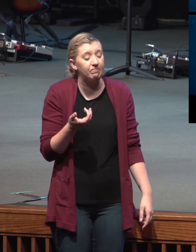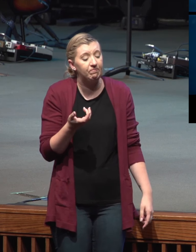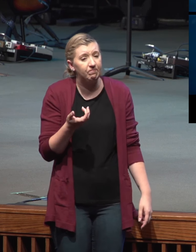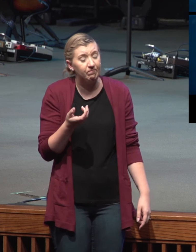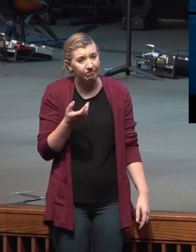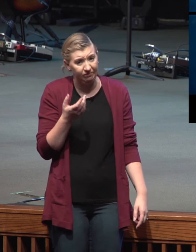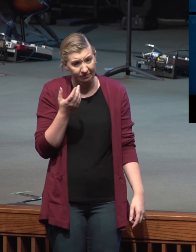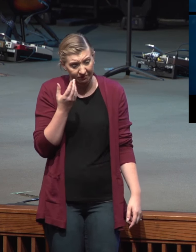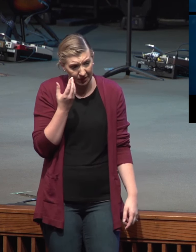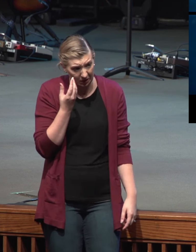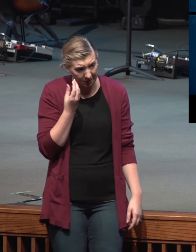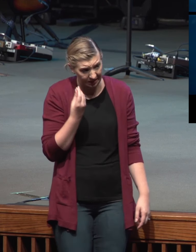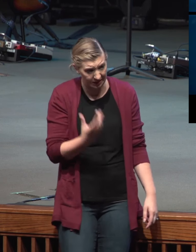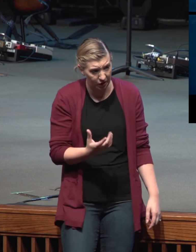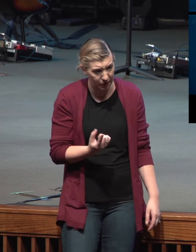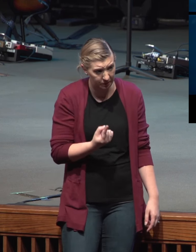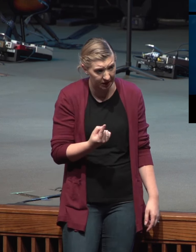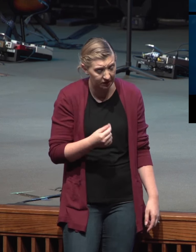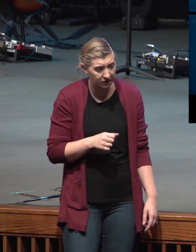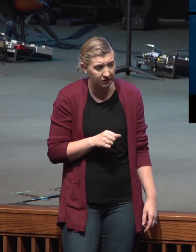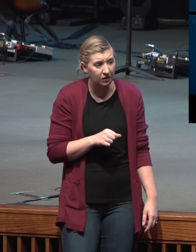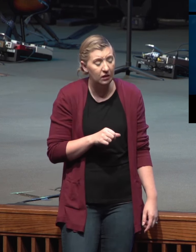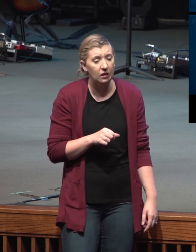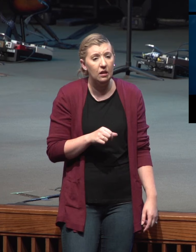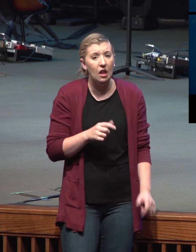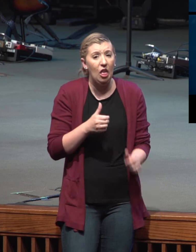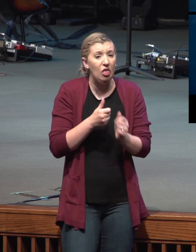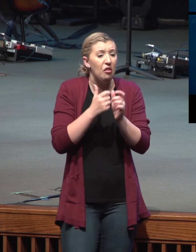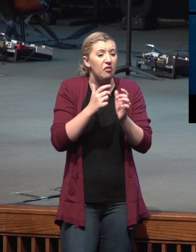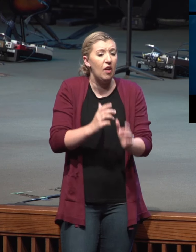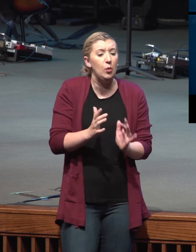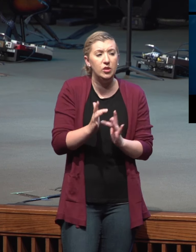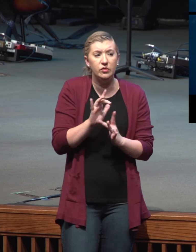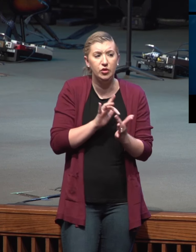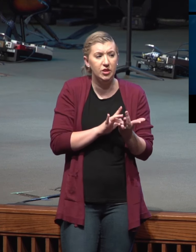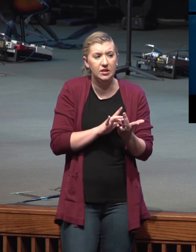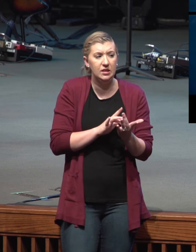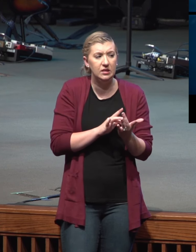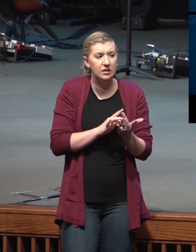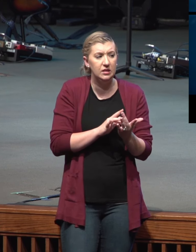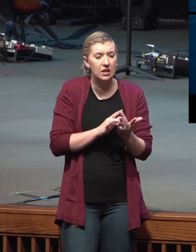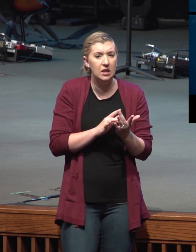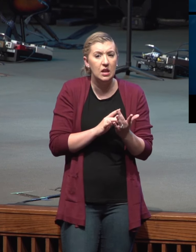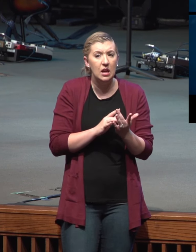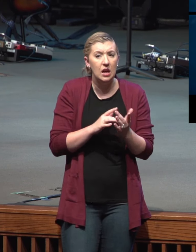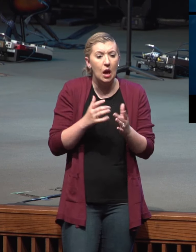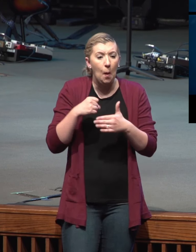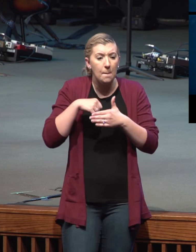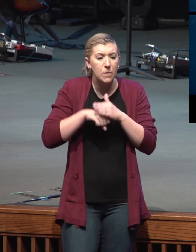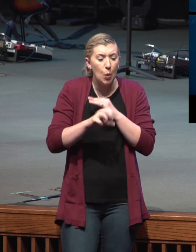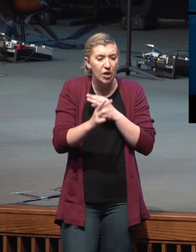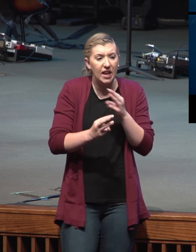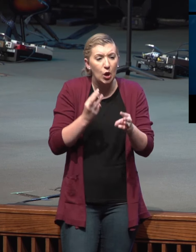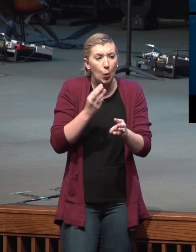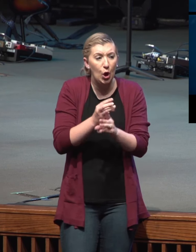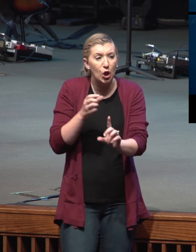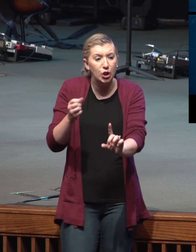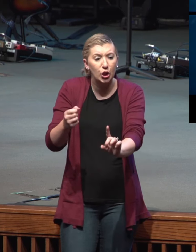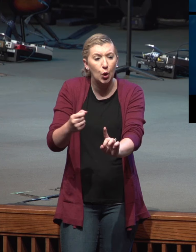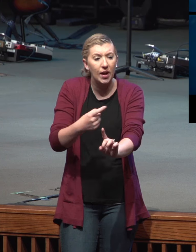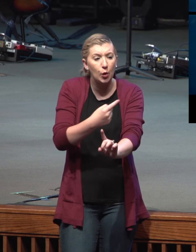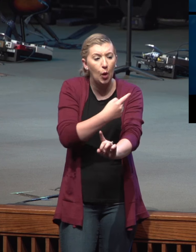Let me tell you something. The followers of Jesus have been born in a world going the wrong